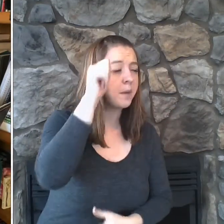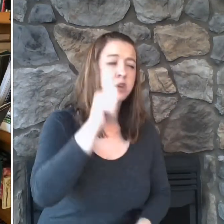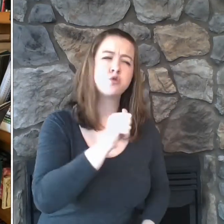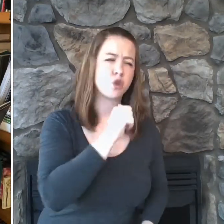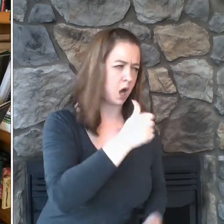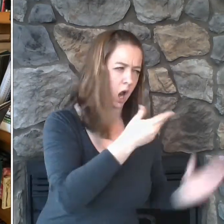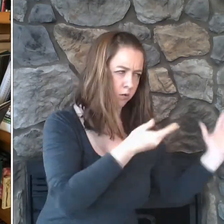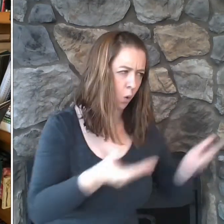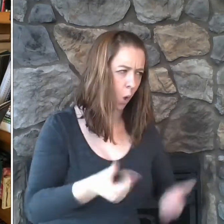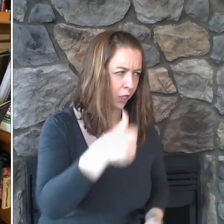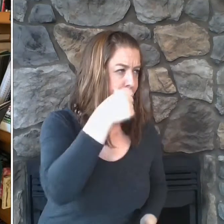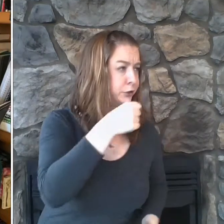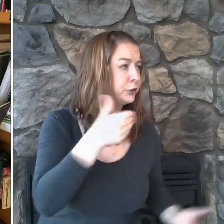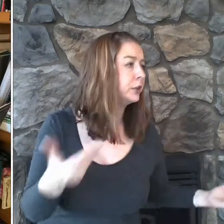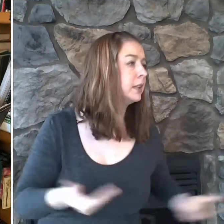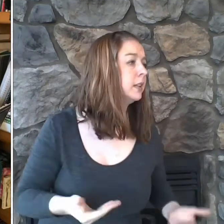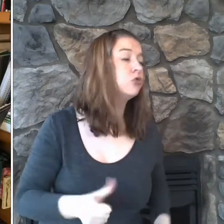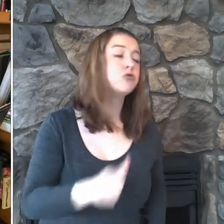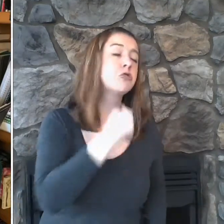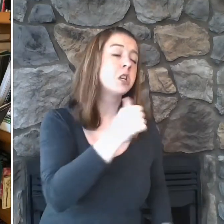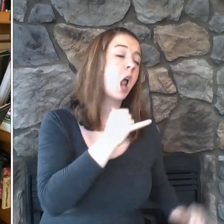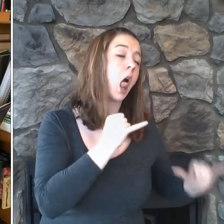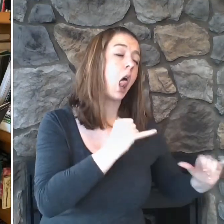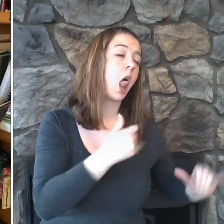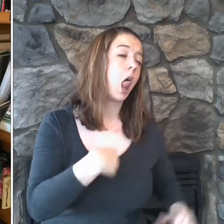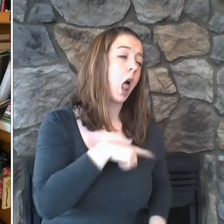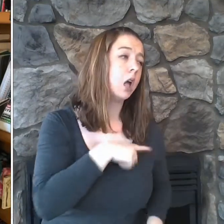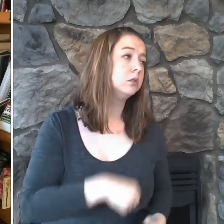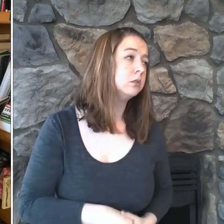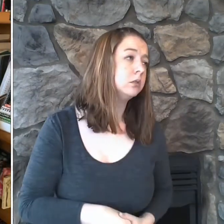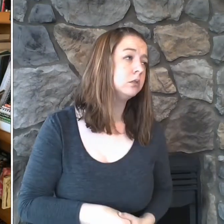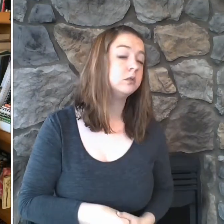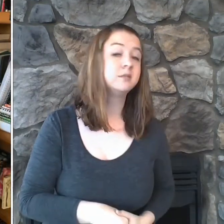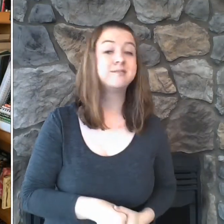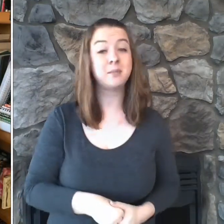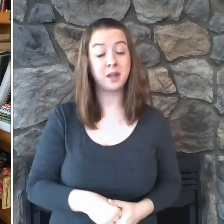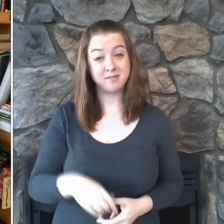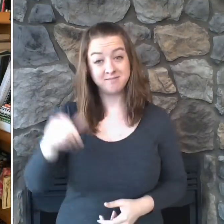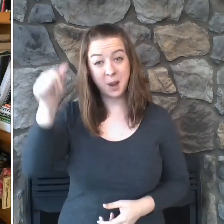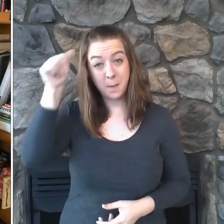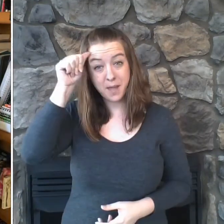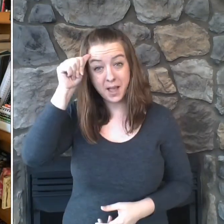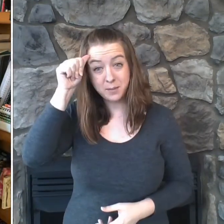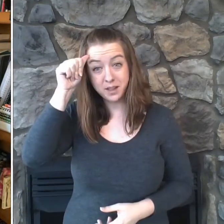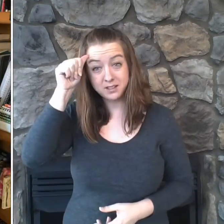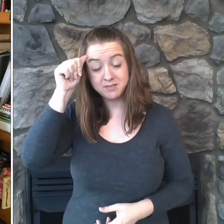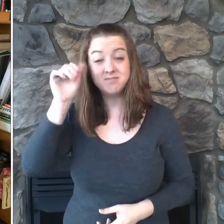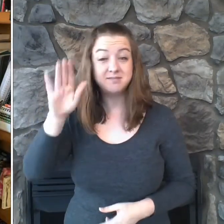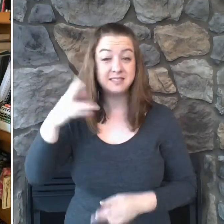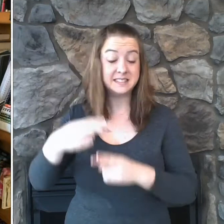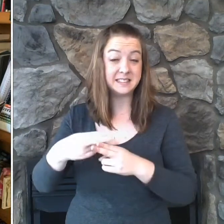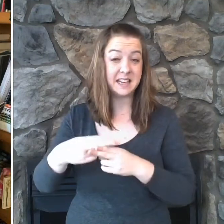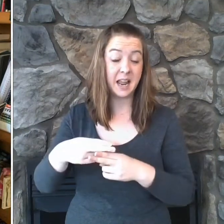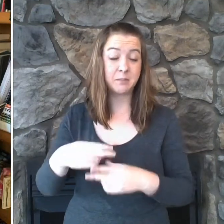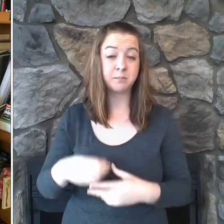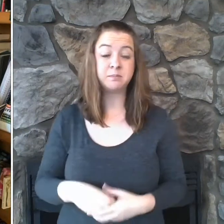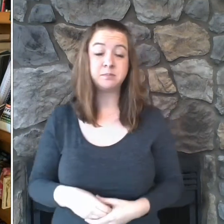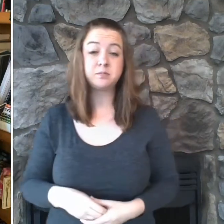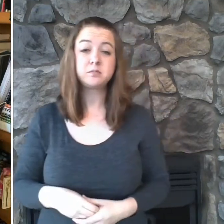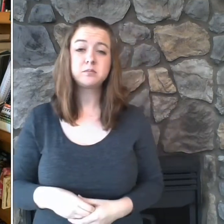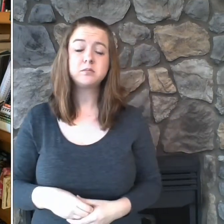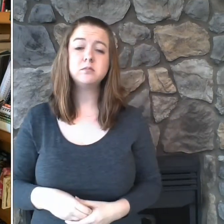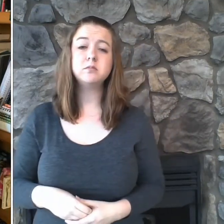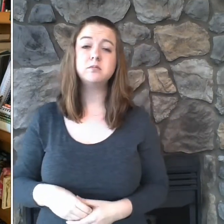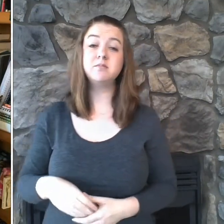here. She is not one of us." But a Mankamek, for this was the strange young man's